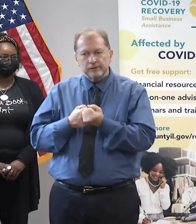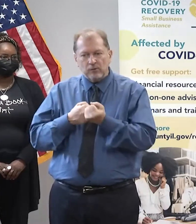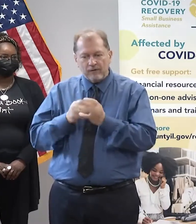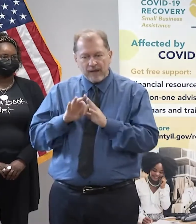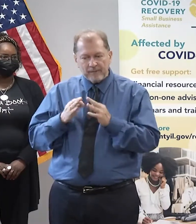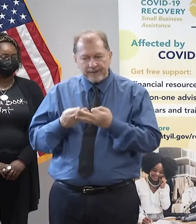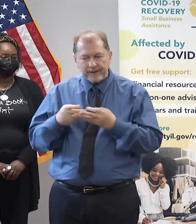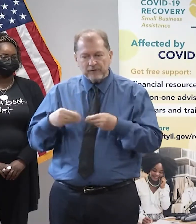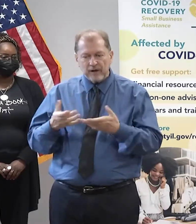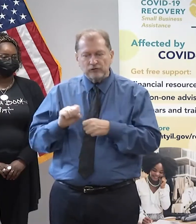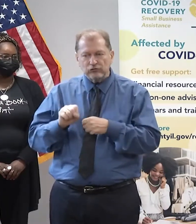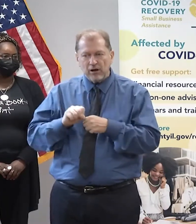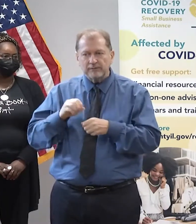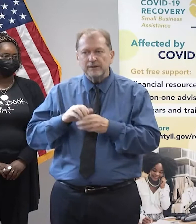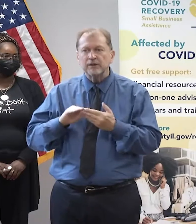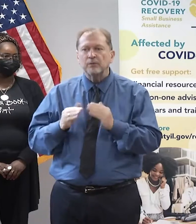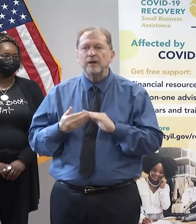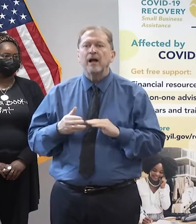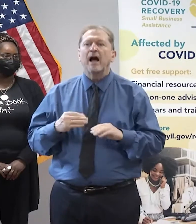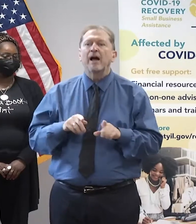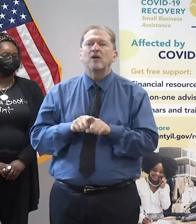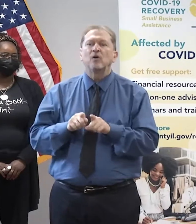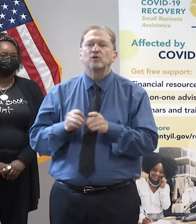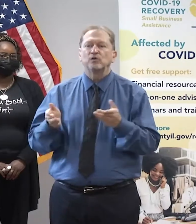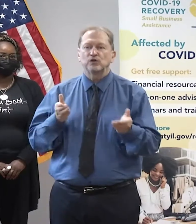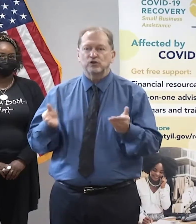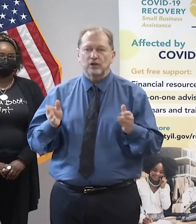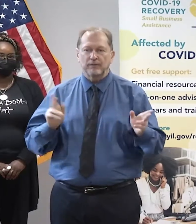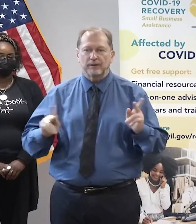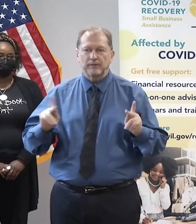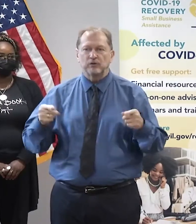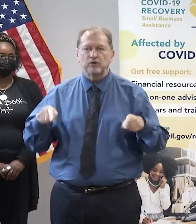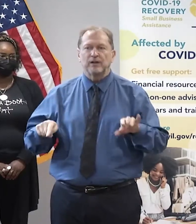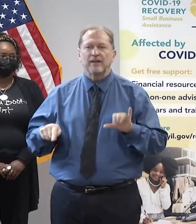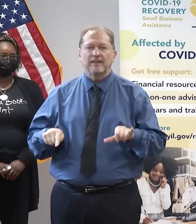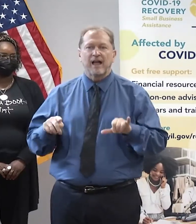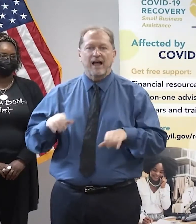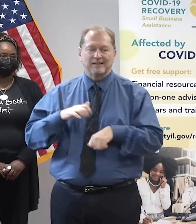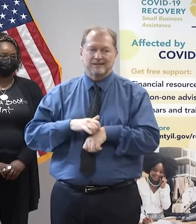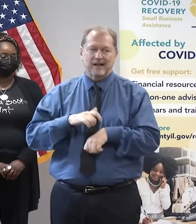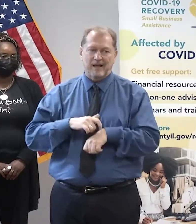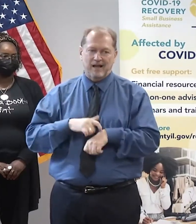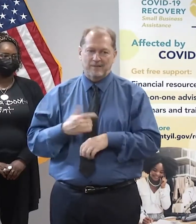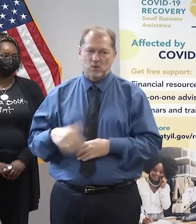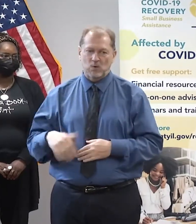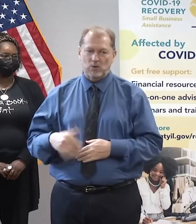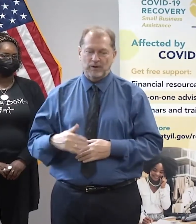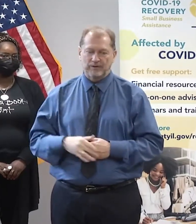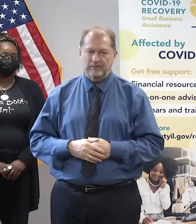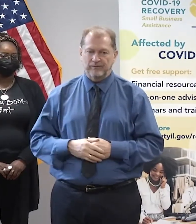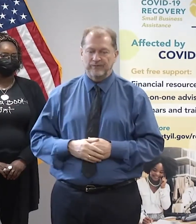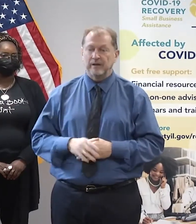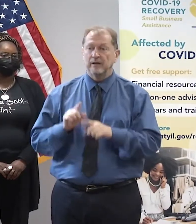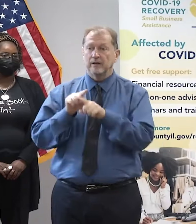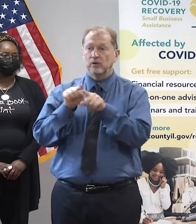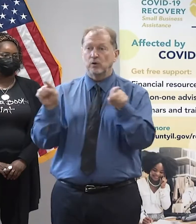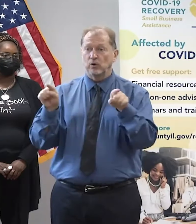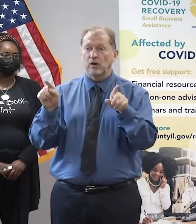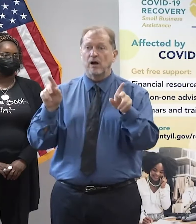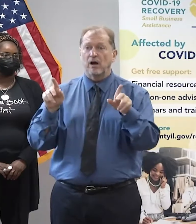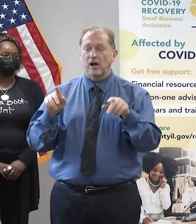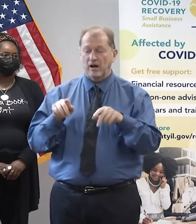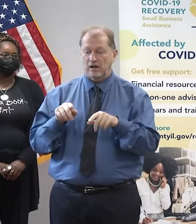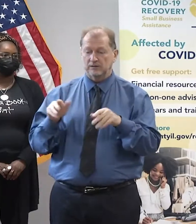in their communities, and serve Cook County residents during this unprecedented time. You are the reason we are here